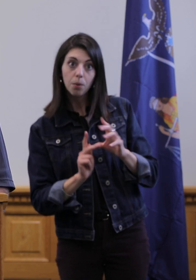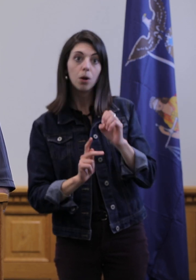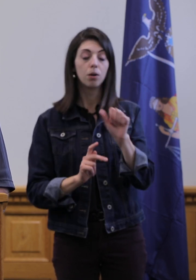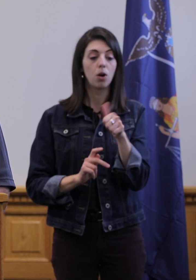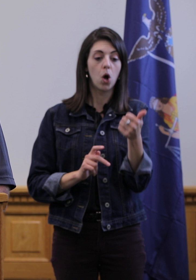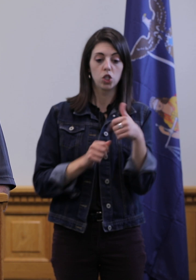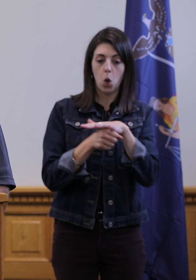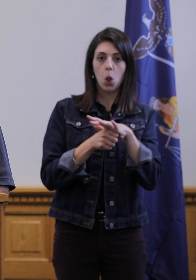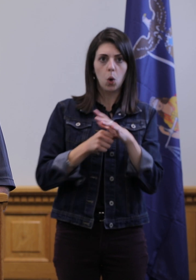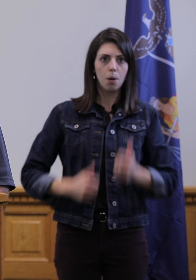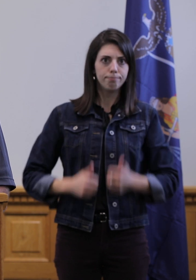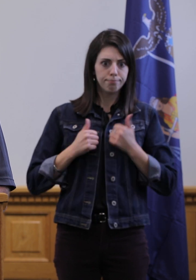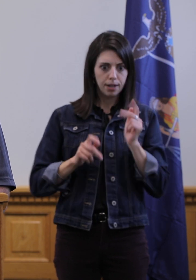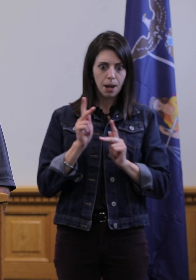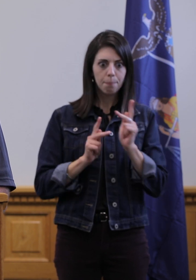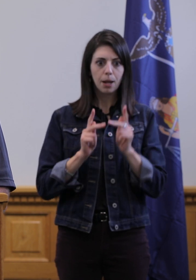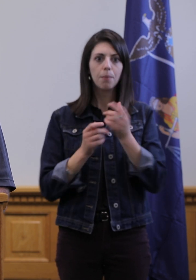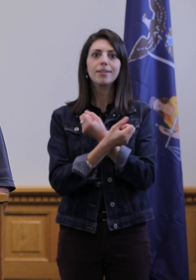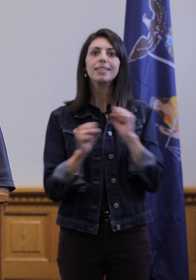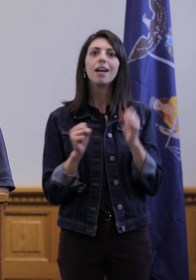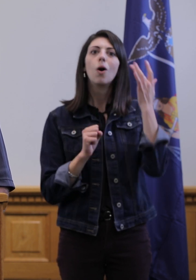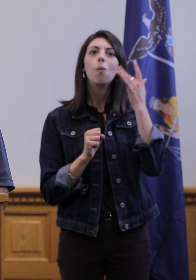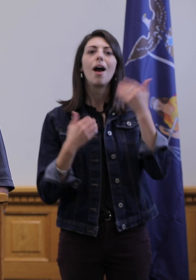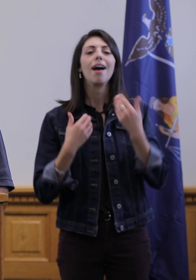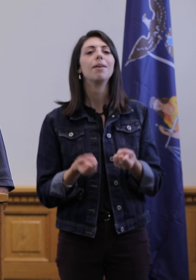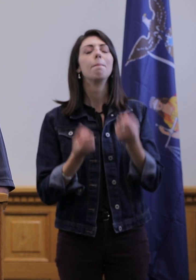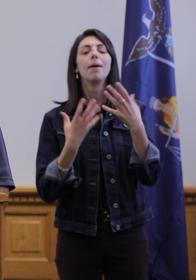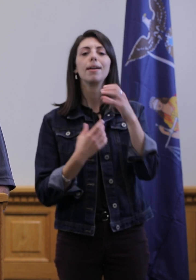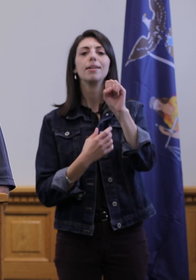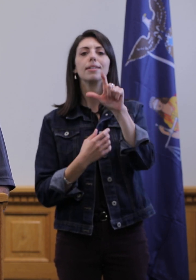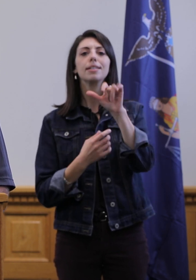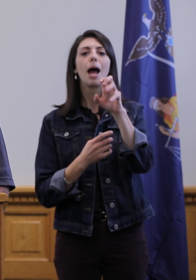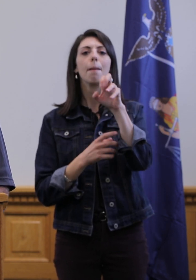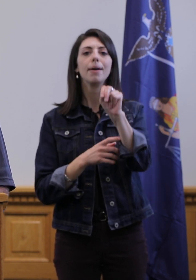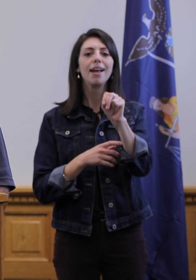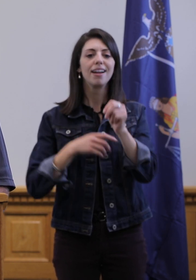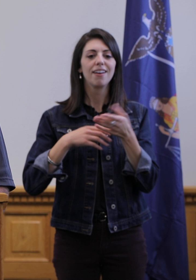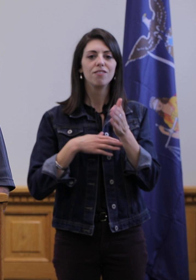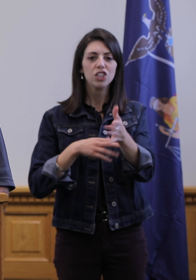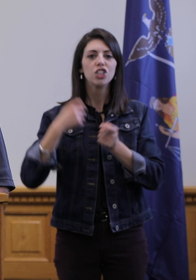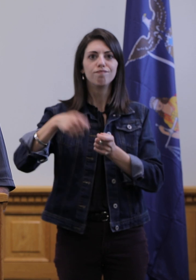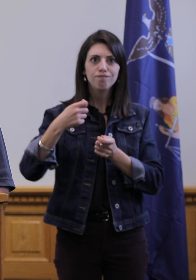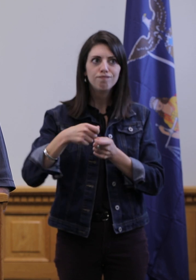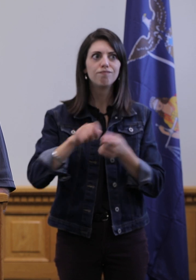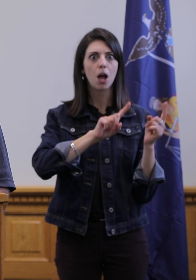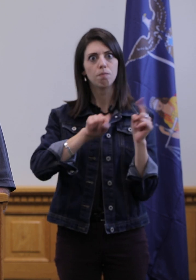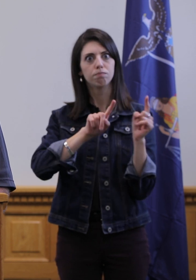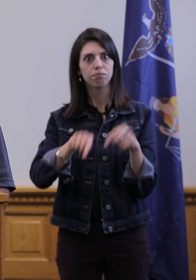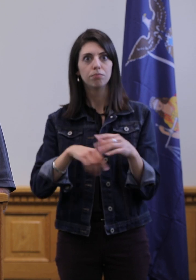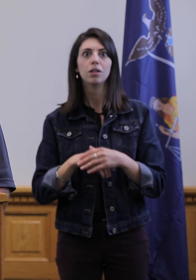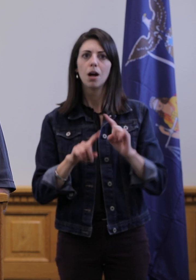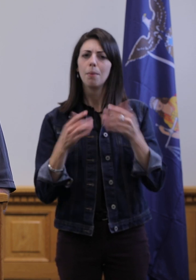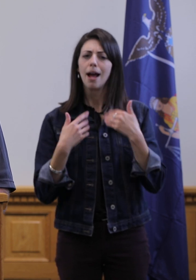of the premier tributary destinations for salmon fishing in the United States, but this also presents some unique challenges under the public